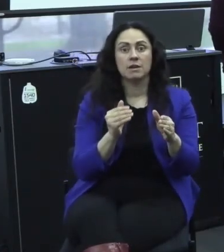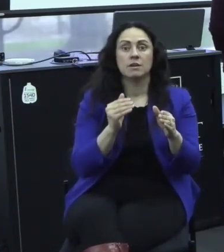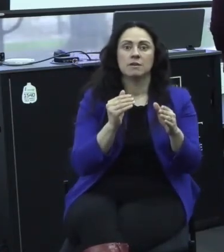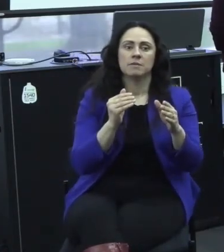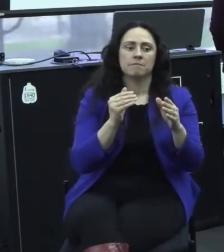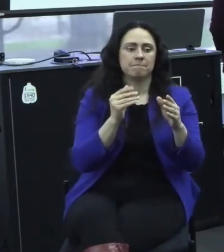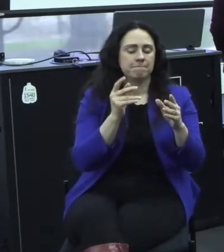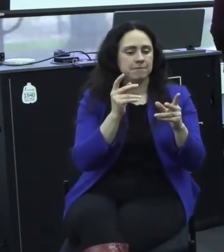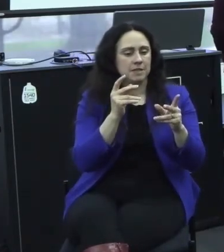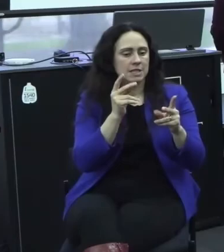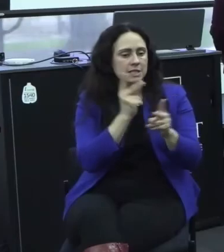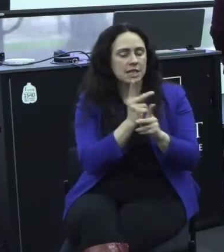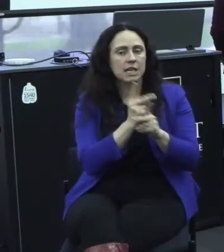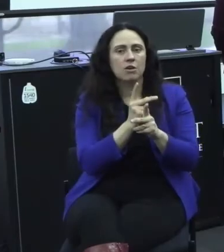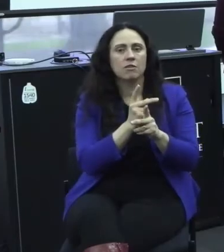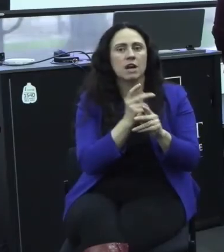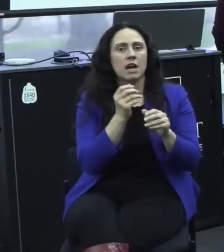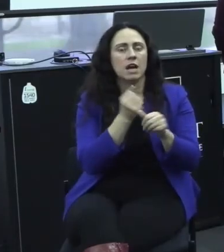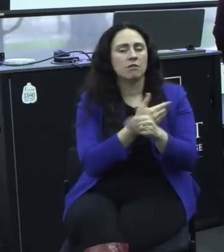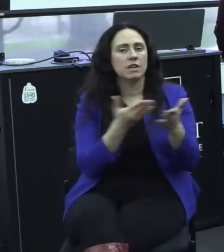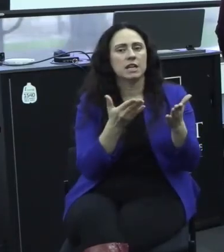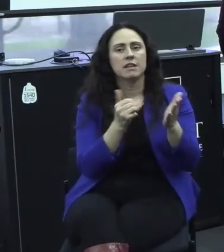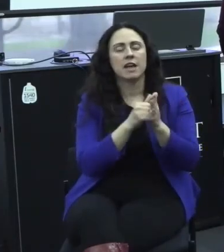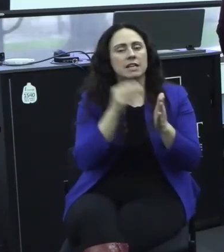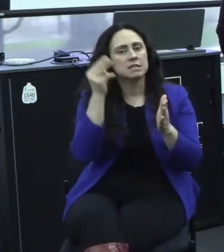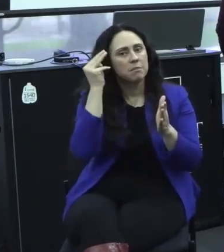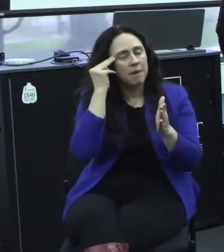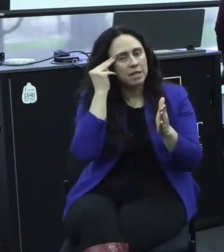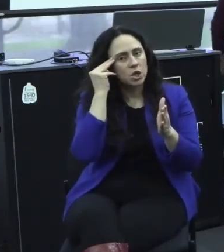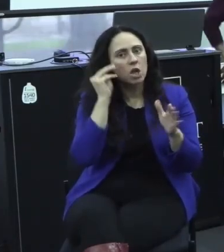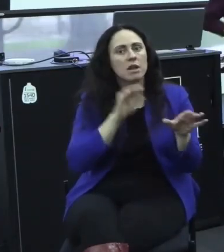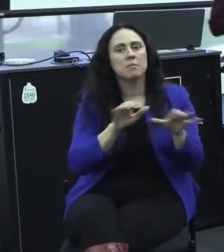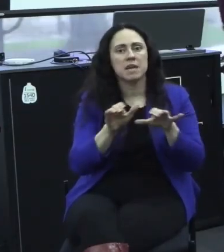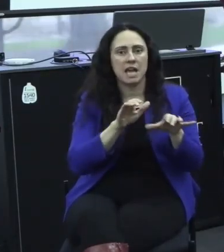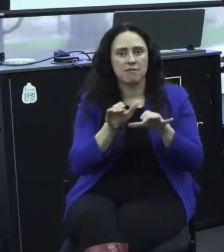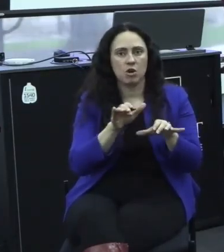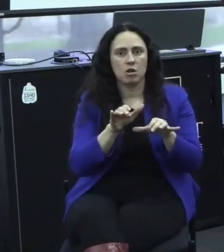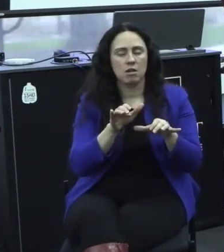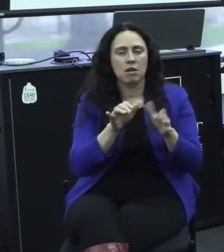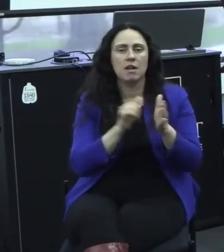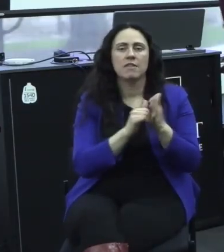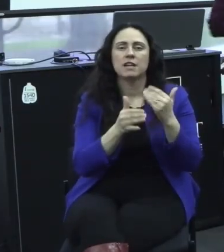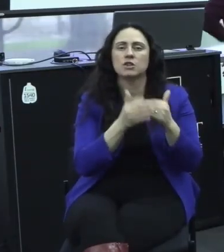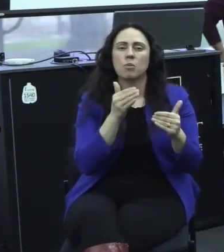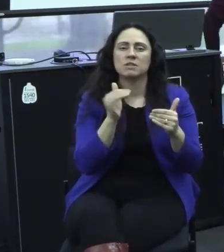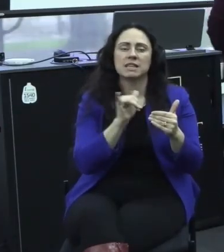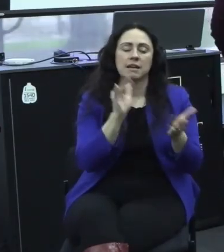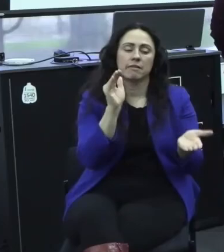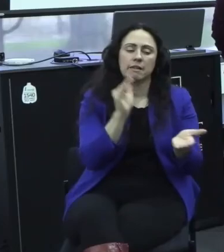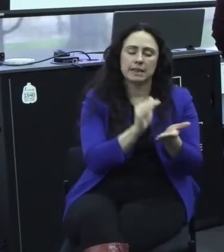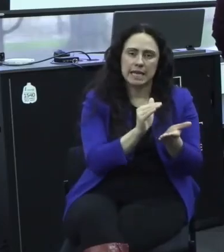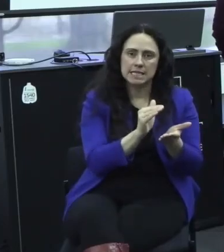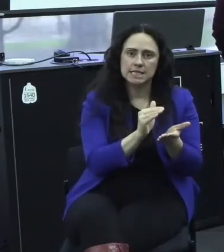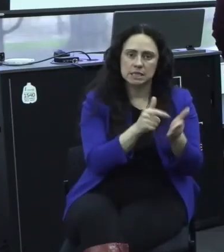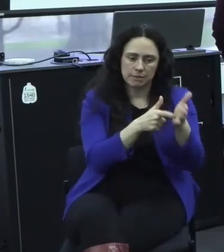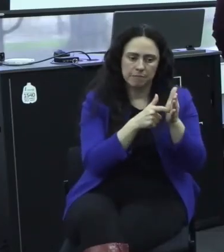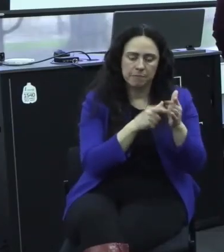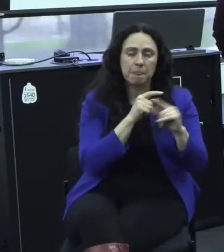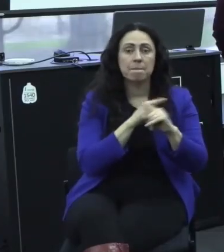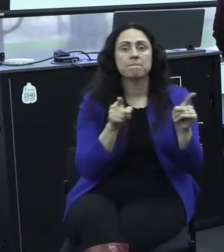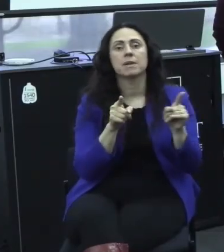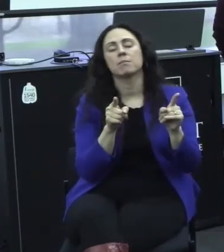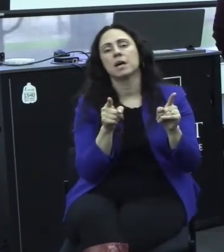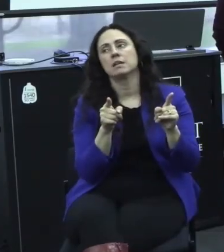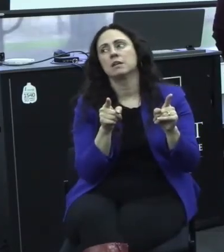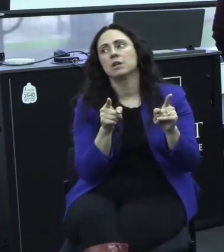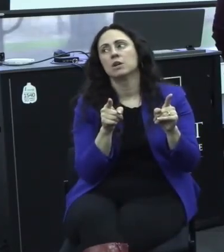whatever is brain. So everything that is mental, everything that is behavioral. So that's kind of like the list that you go through. But what